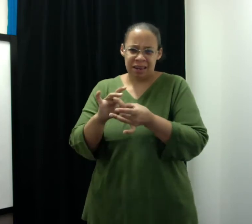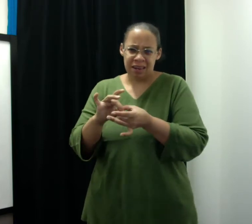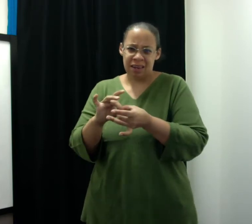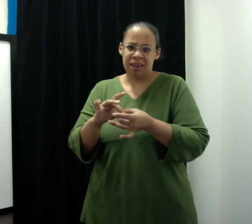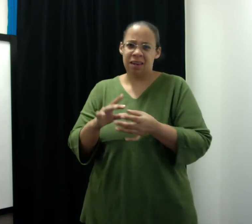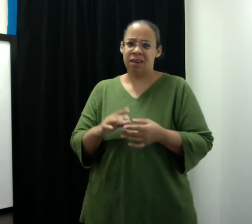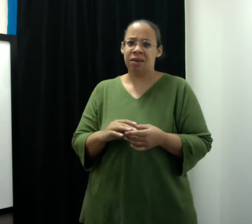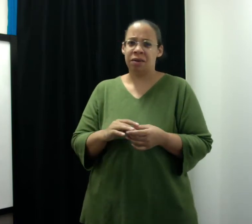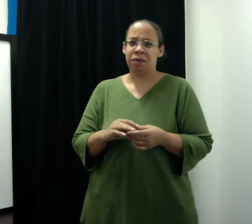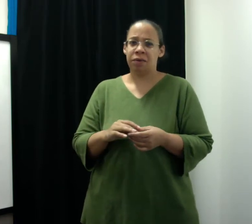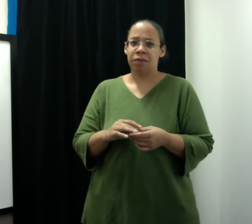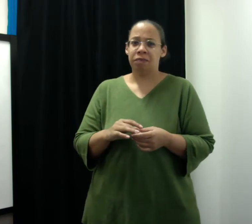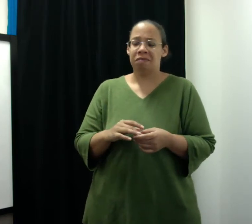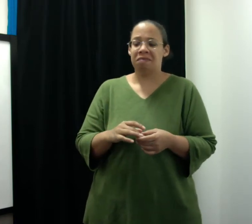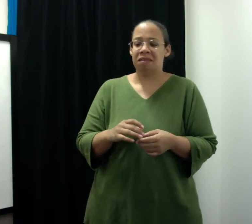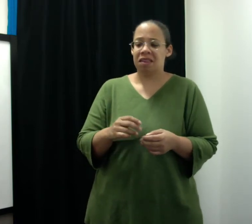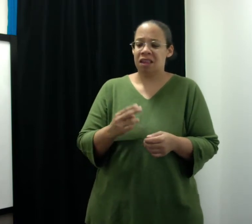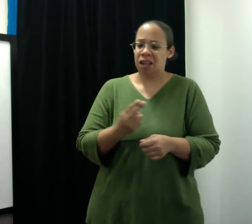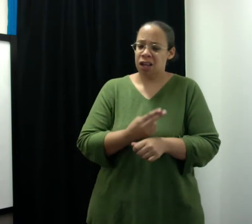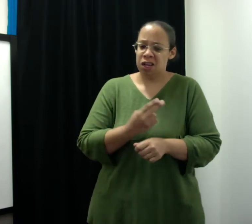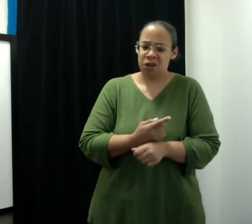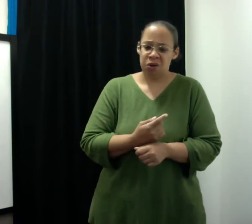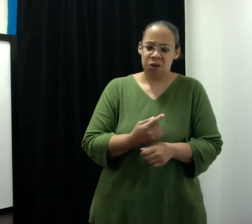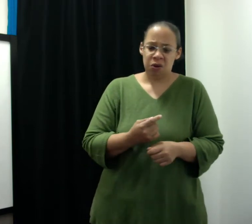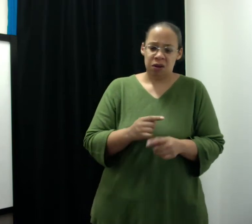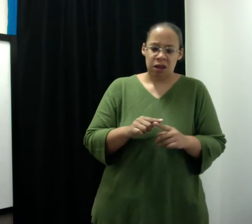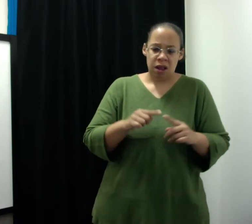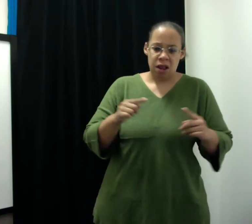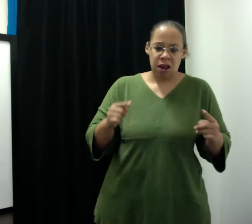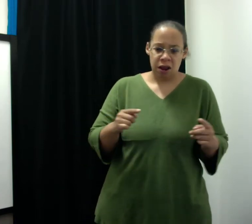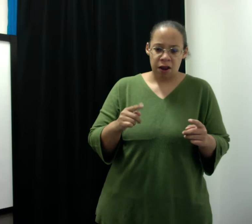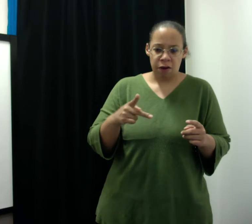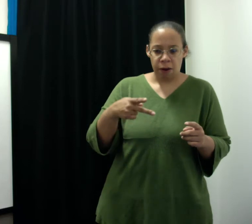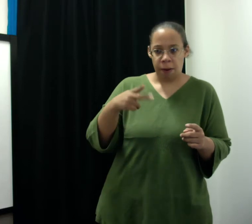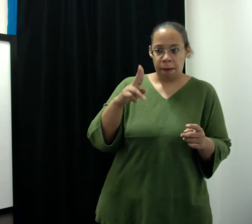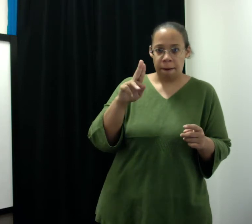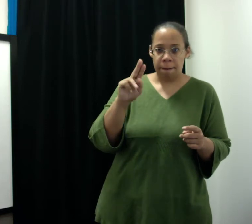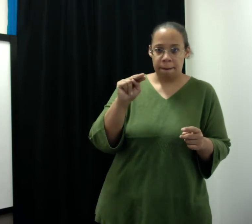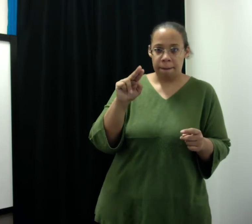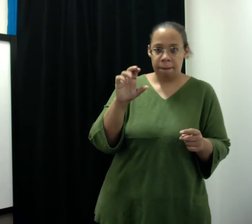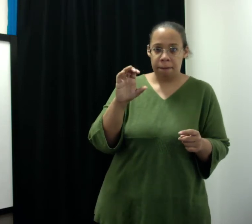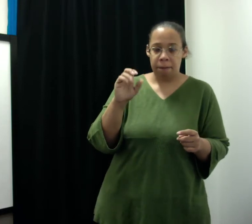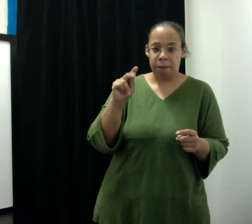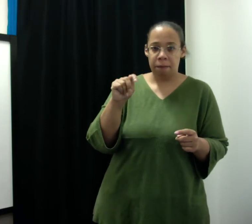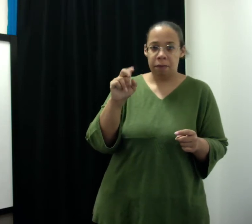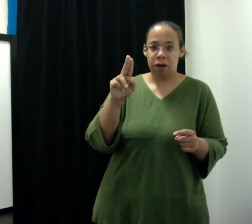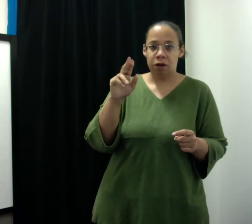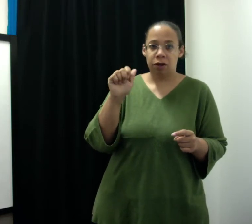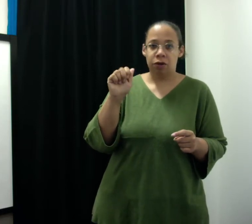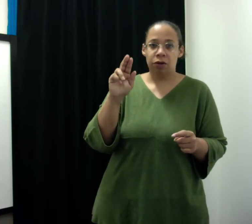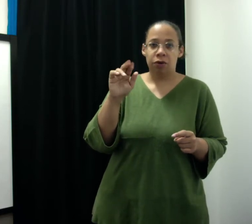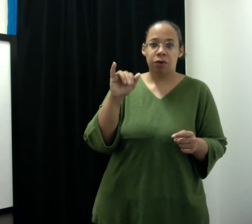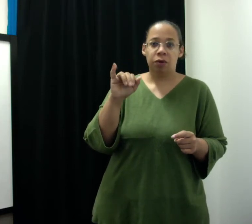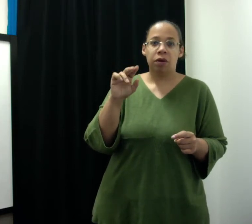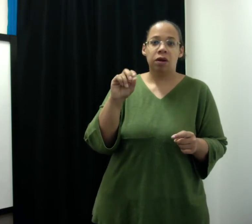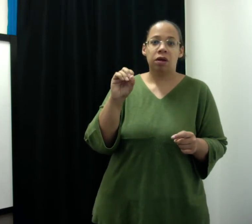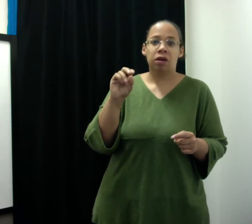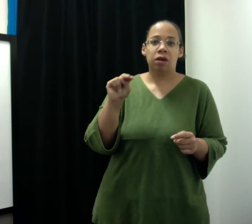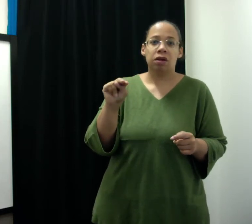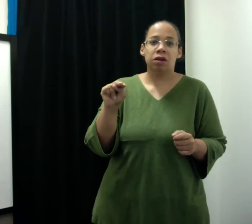of punctuation and diacritics. But most importantly, Arabic has no capital letters. Instead, it has